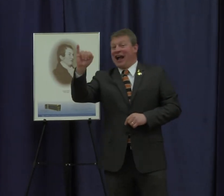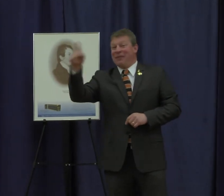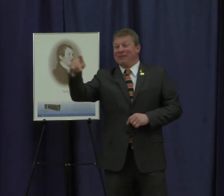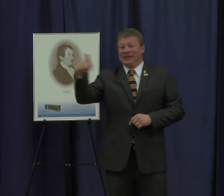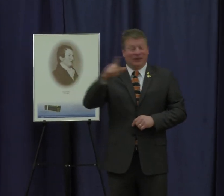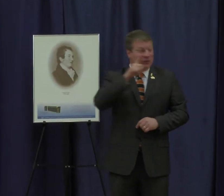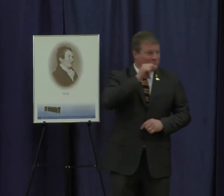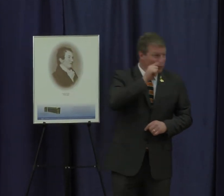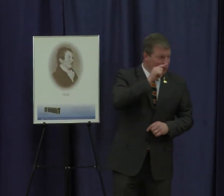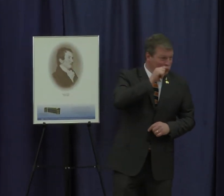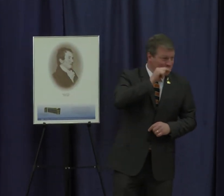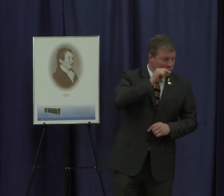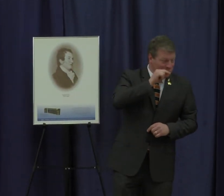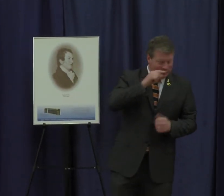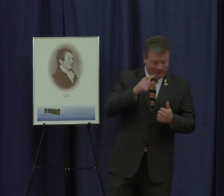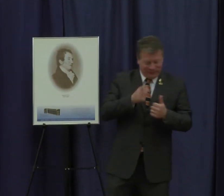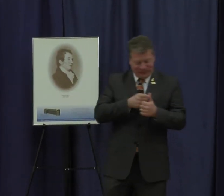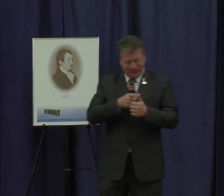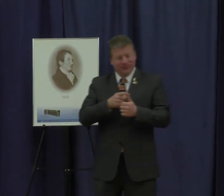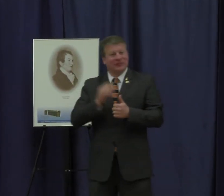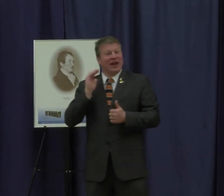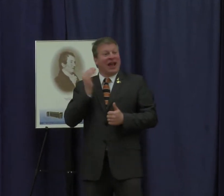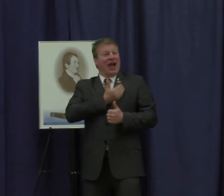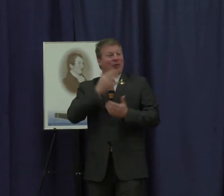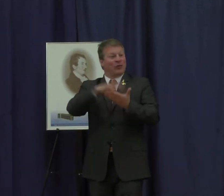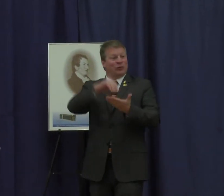But our true VIP